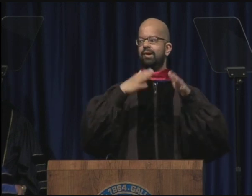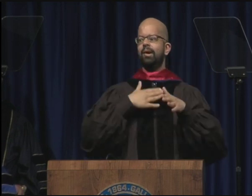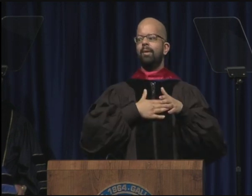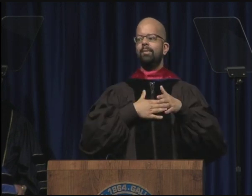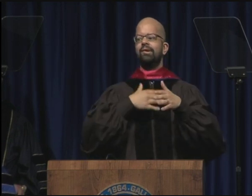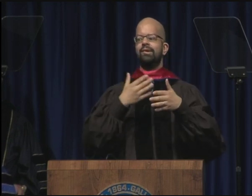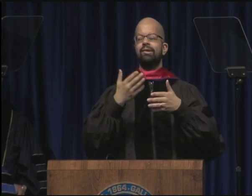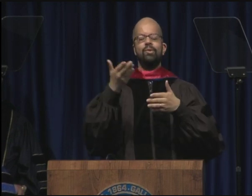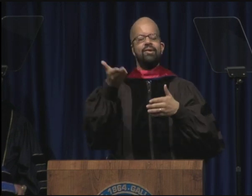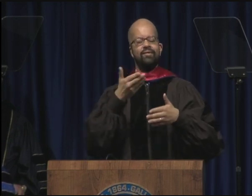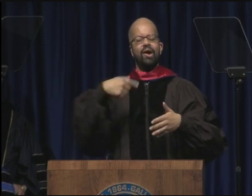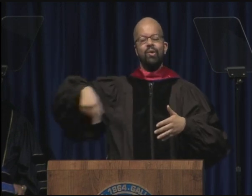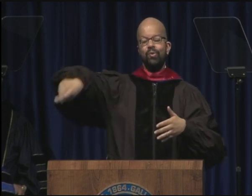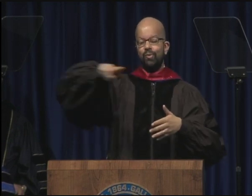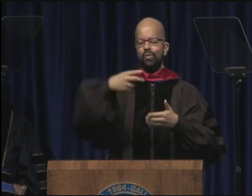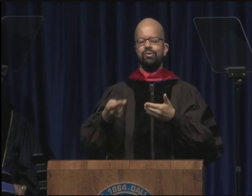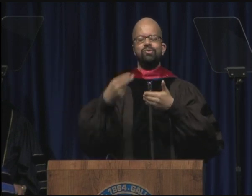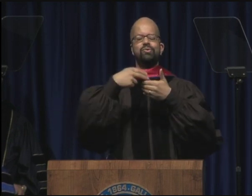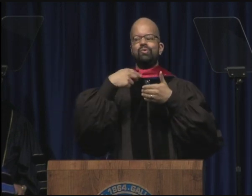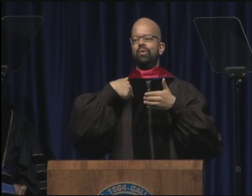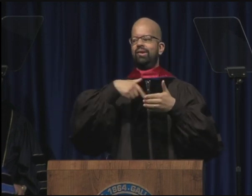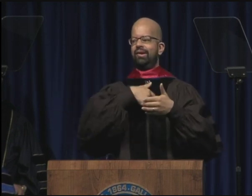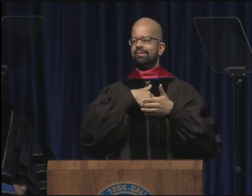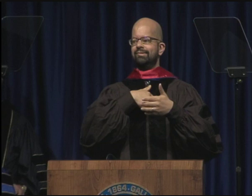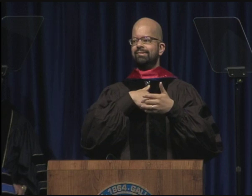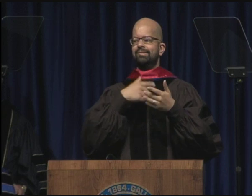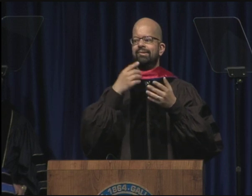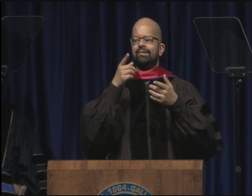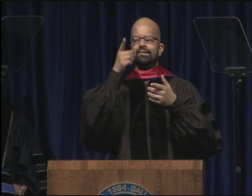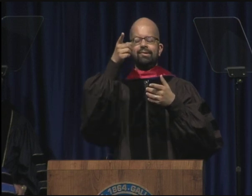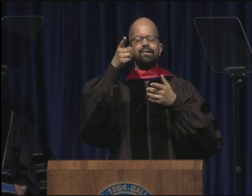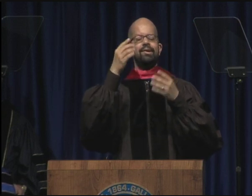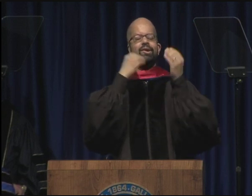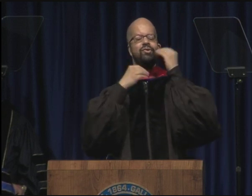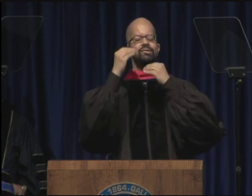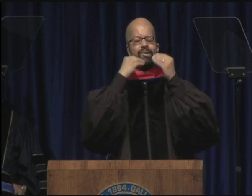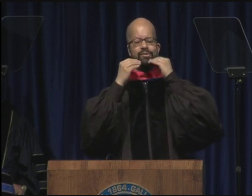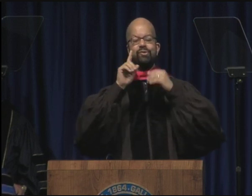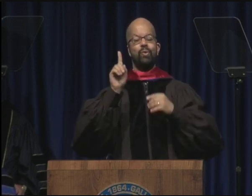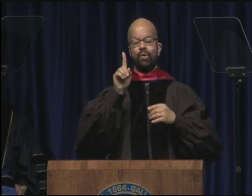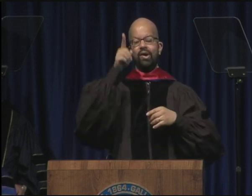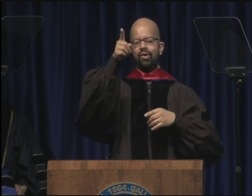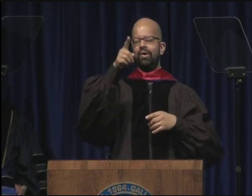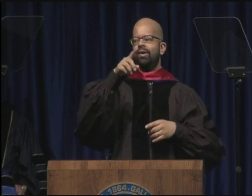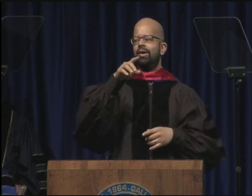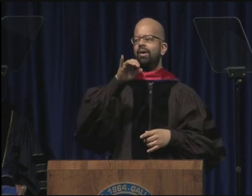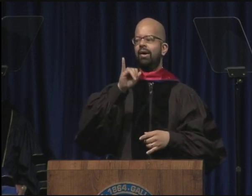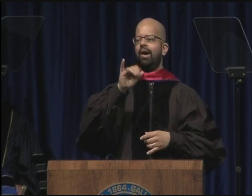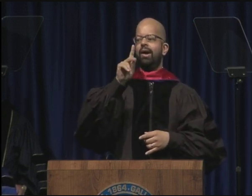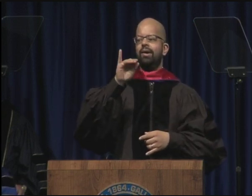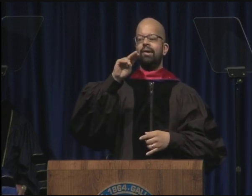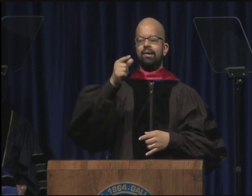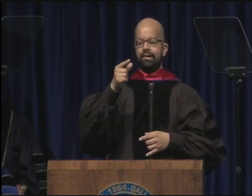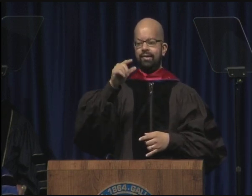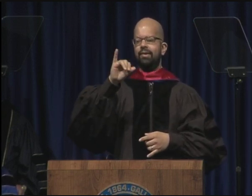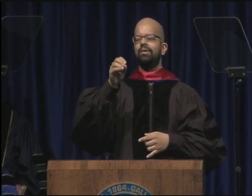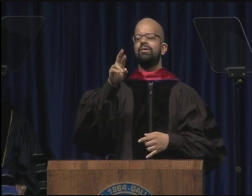At the conclusion of the recessional, we invite all of you to join us at the I. King Jordan Student Academic Center for